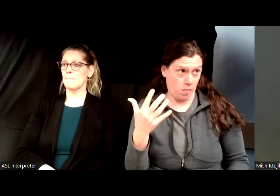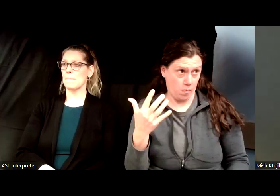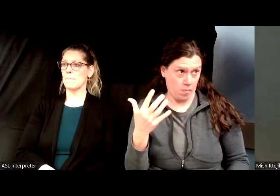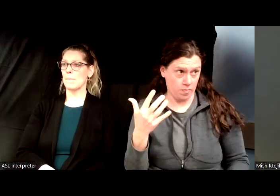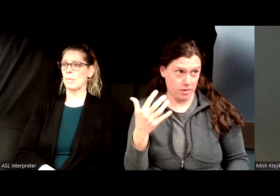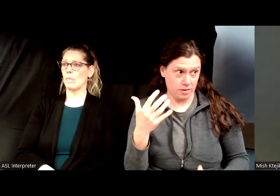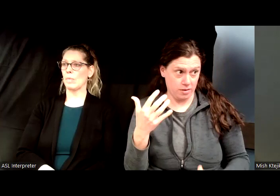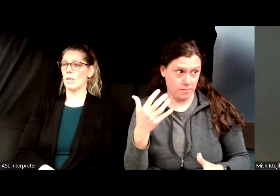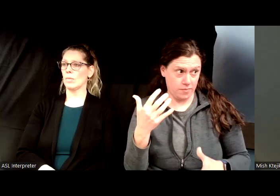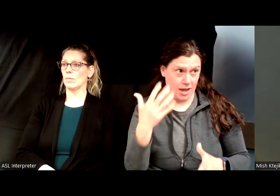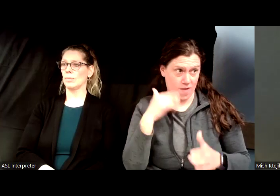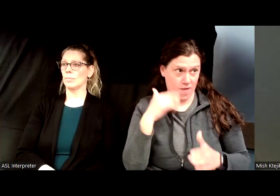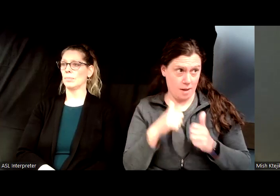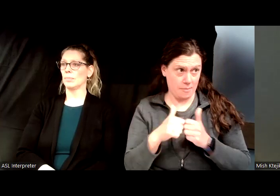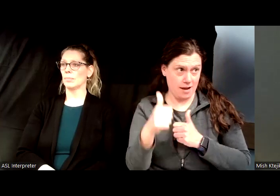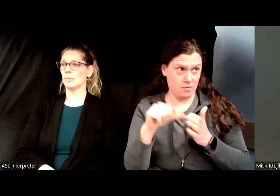On page 5. I